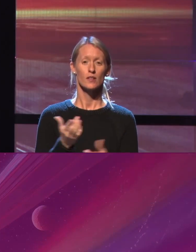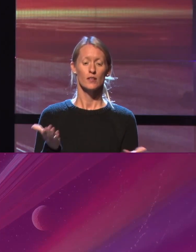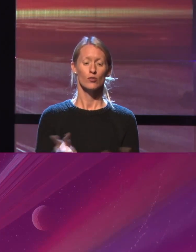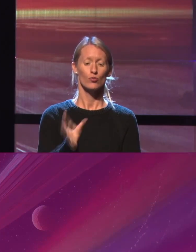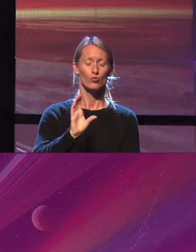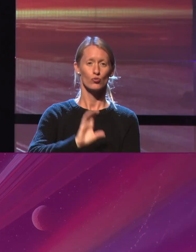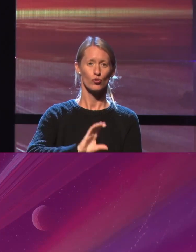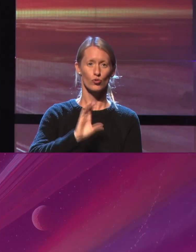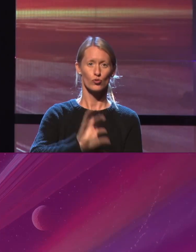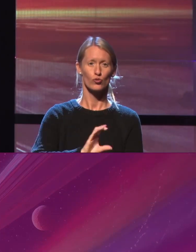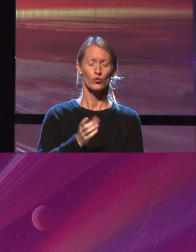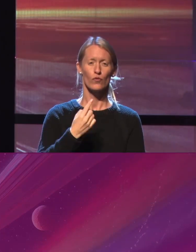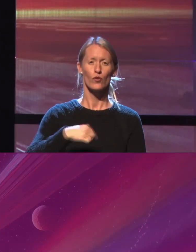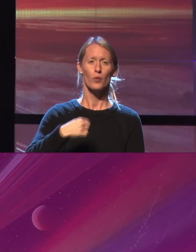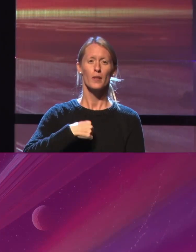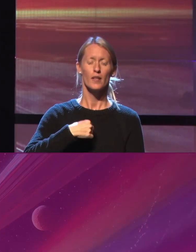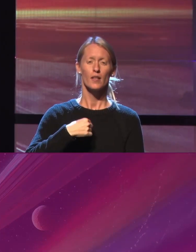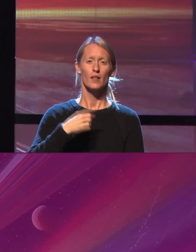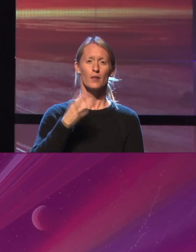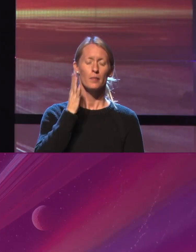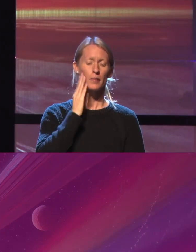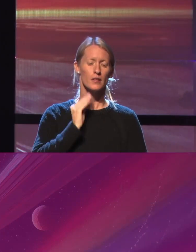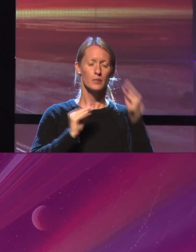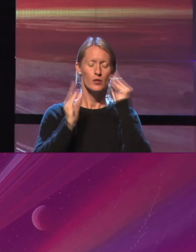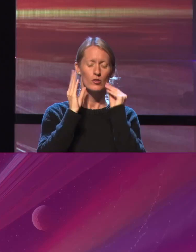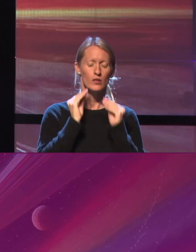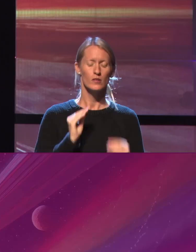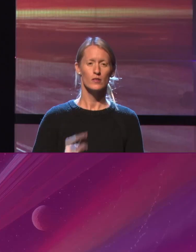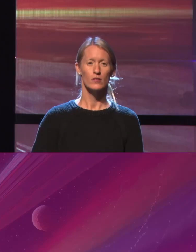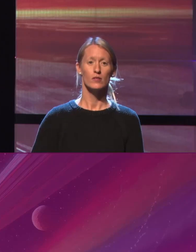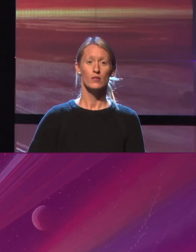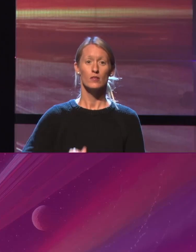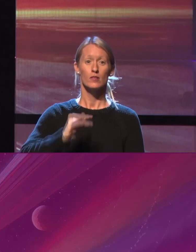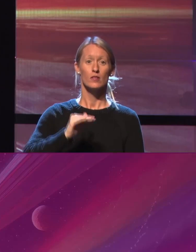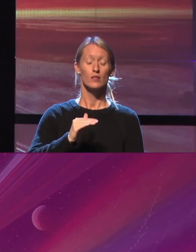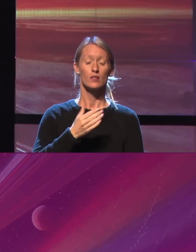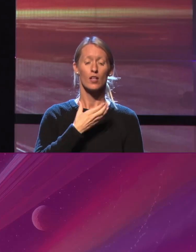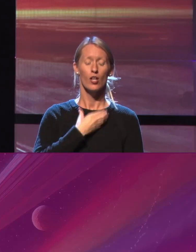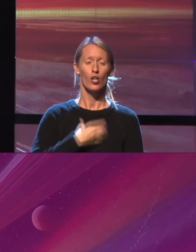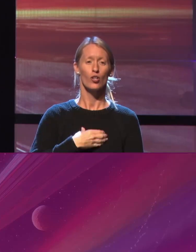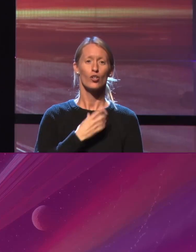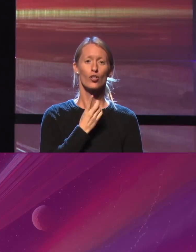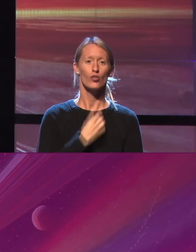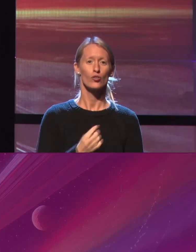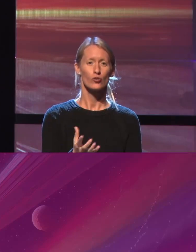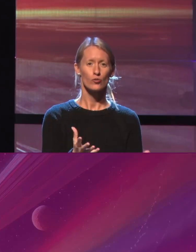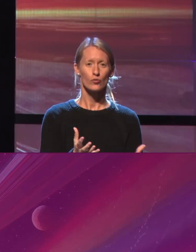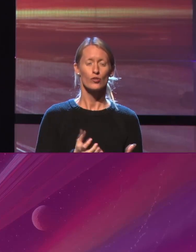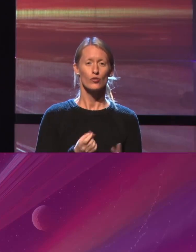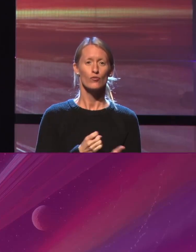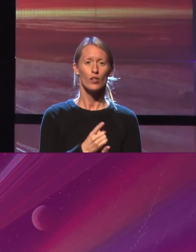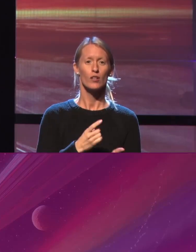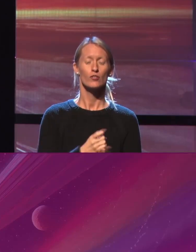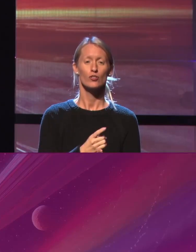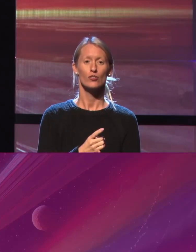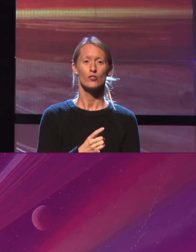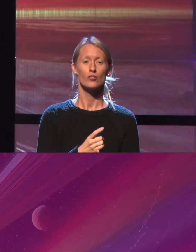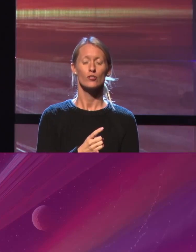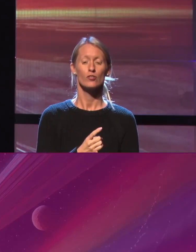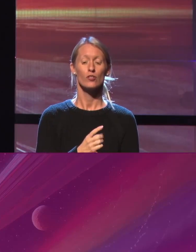I think that for me, I grew up in an environment that told me to hunger and thirst for righteousness was all about what I did with